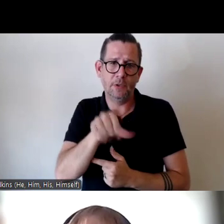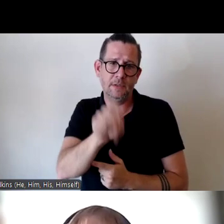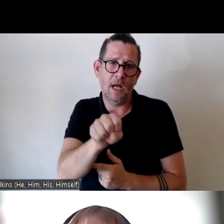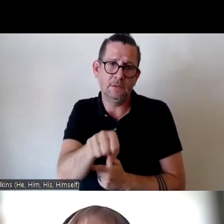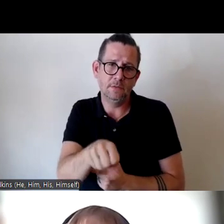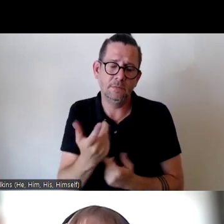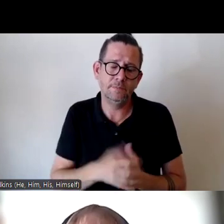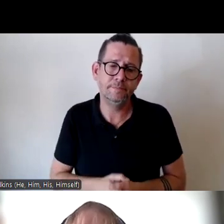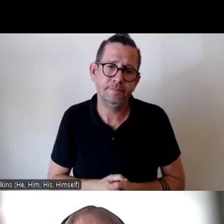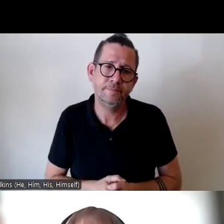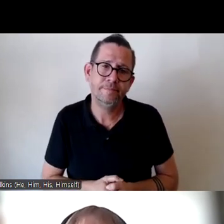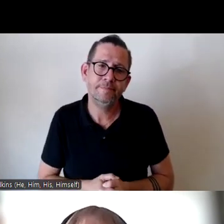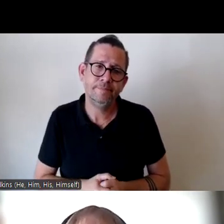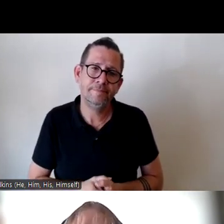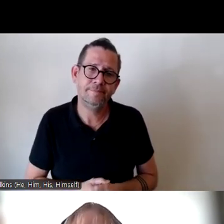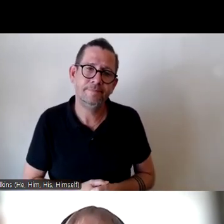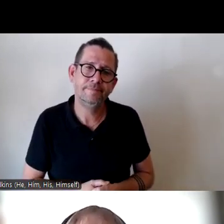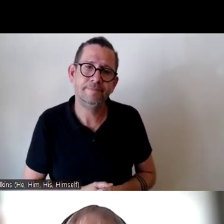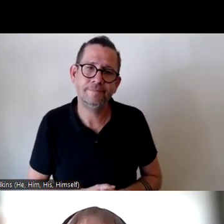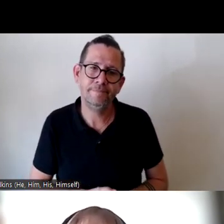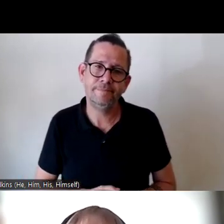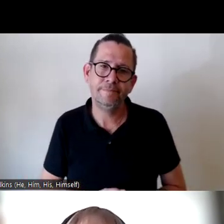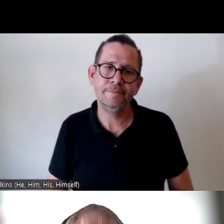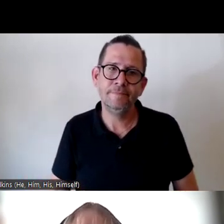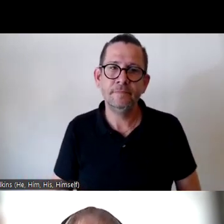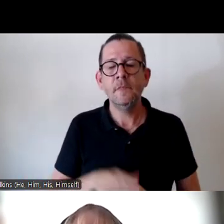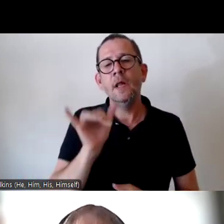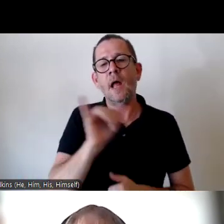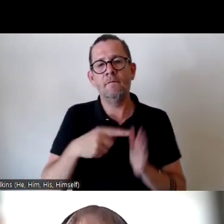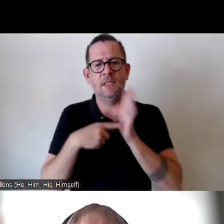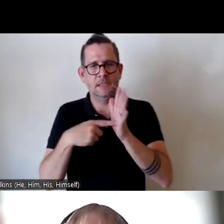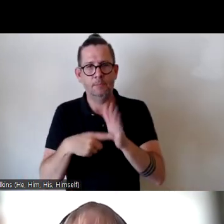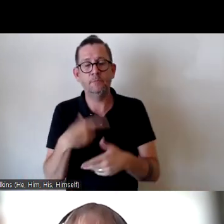other signs, you could. It is a beginning.